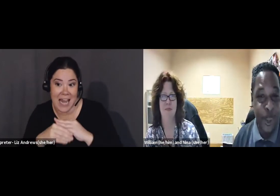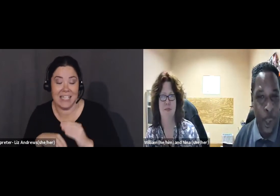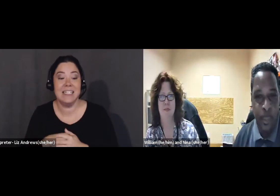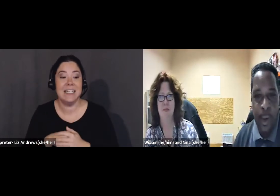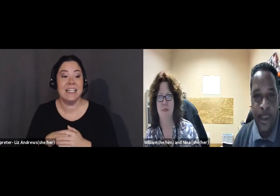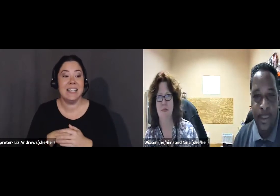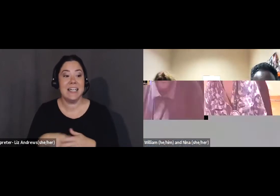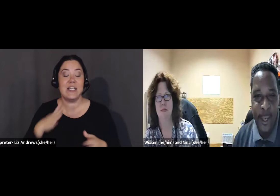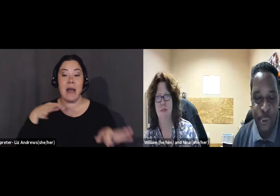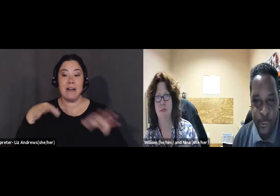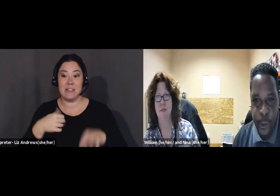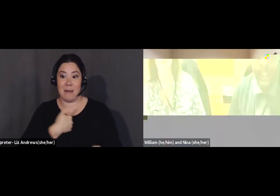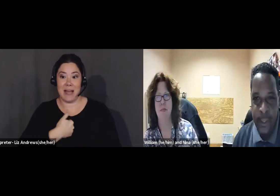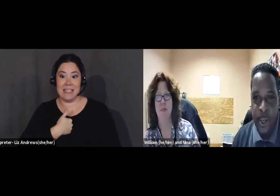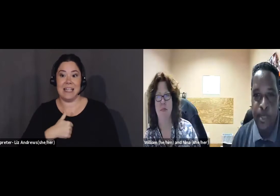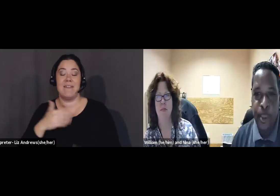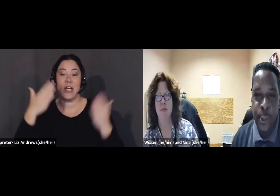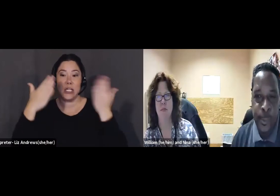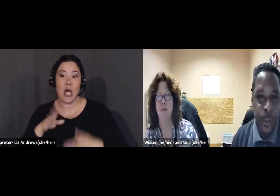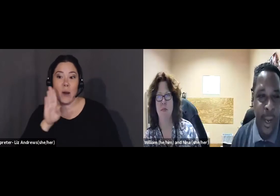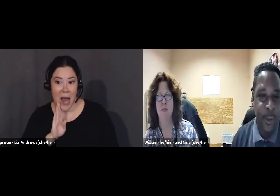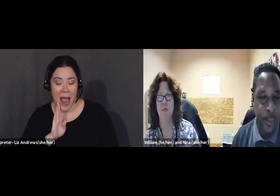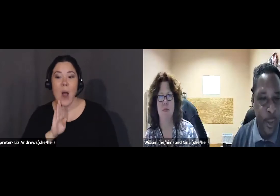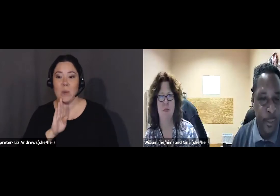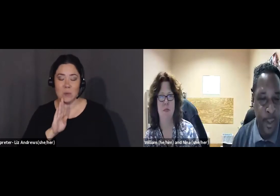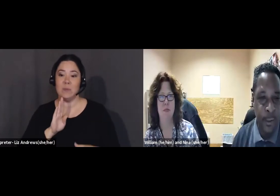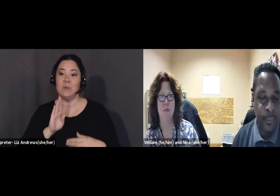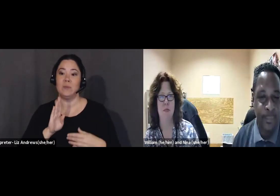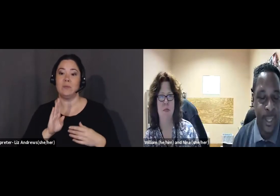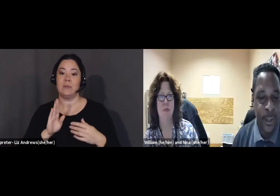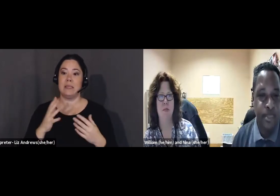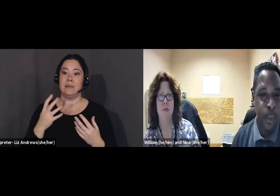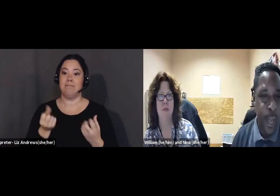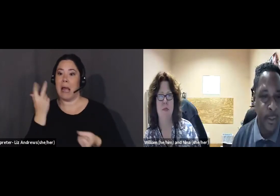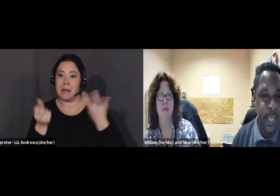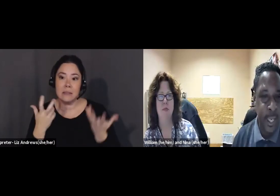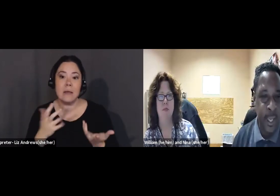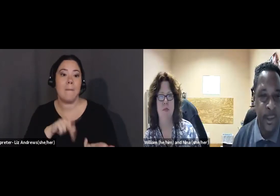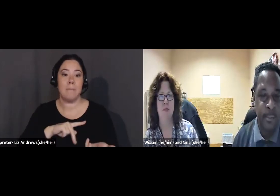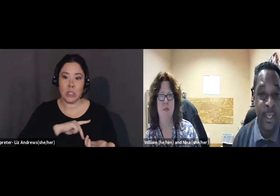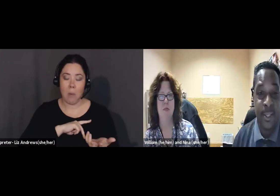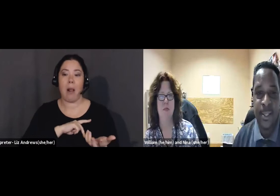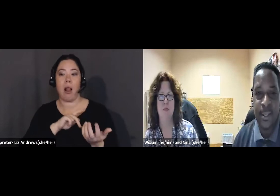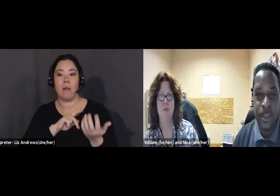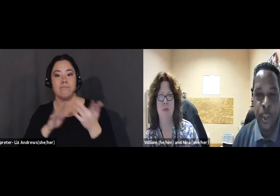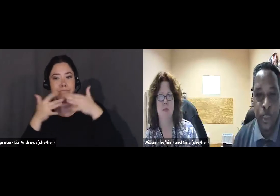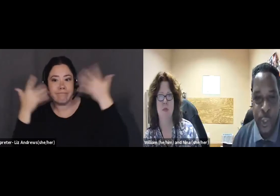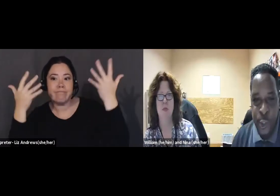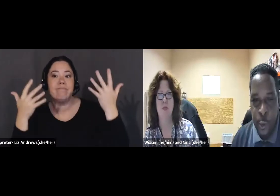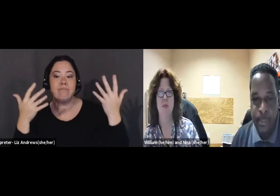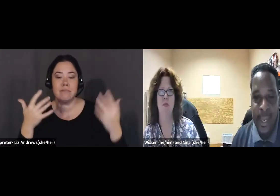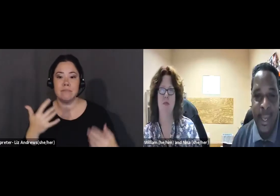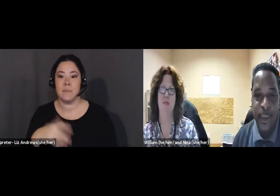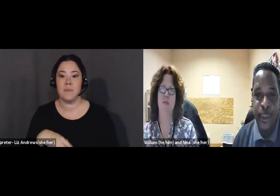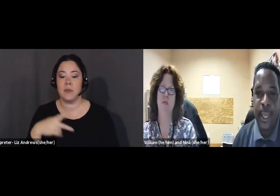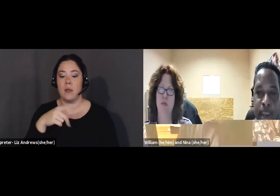myself as dark brown, extroverted, personable African-American male, pronouns he, him, his,